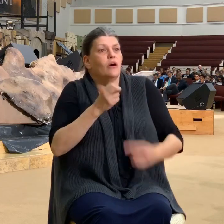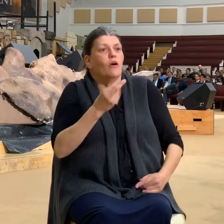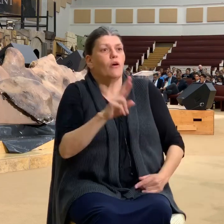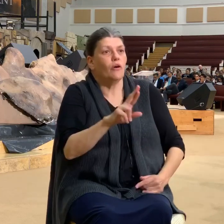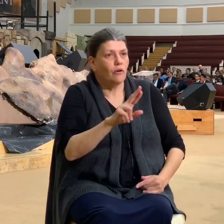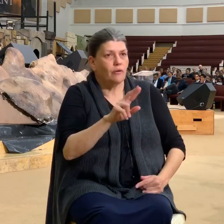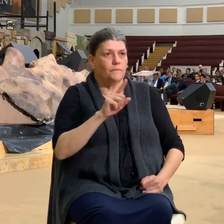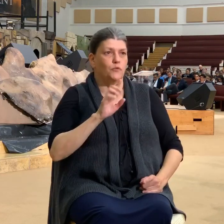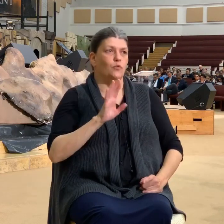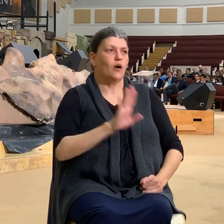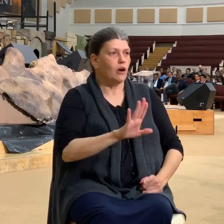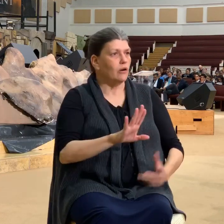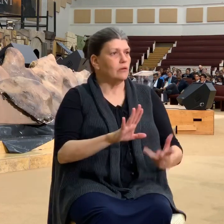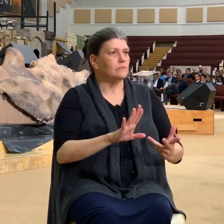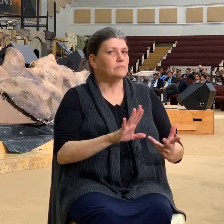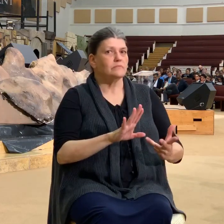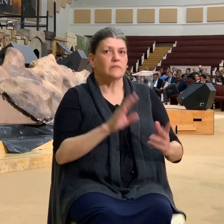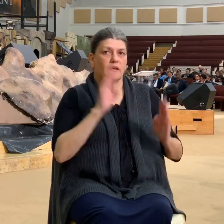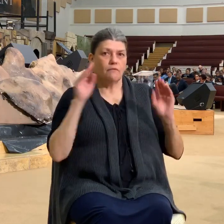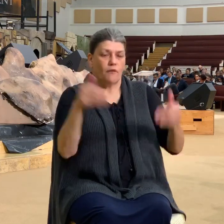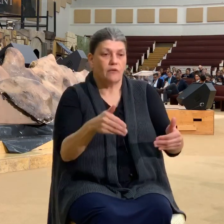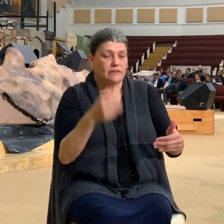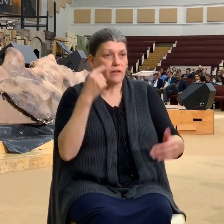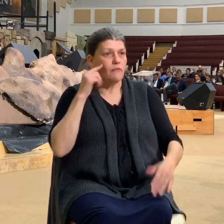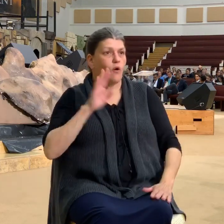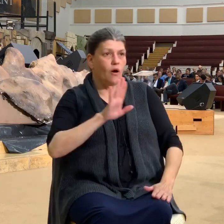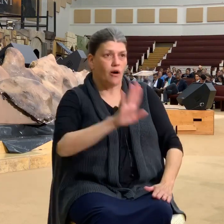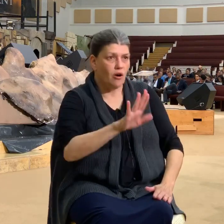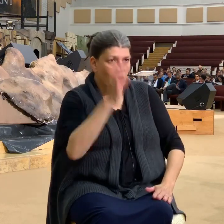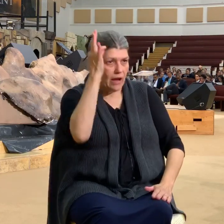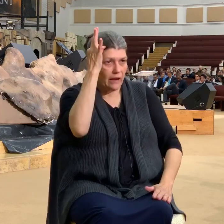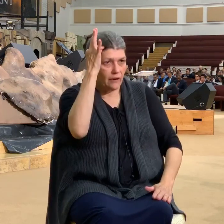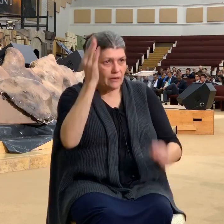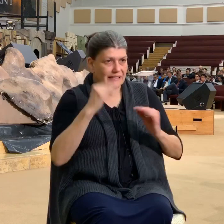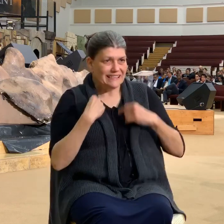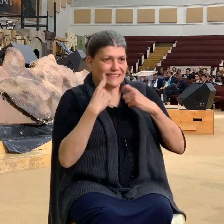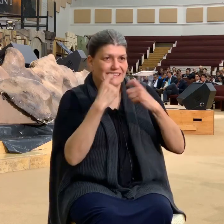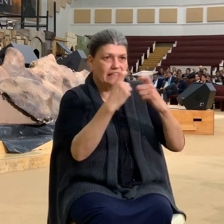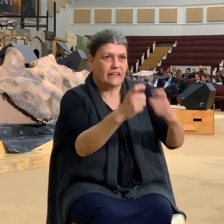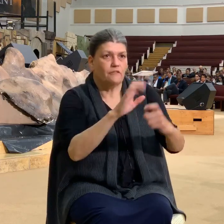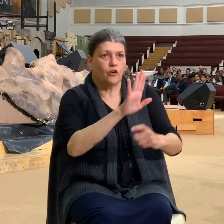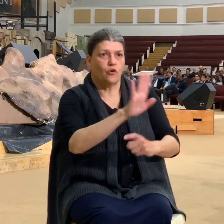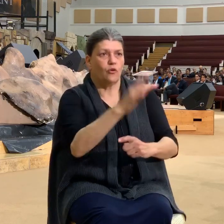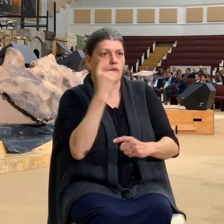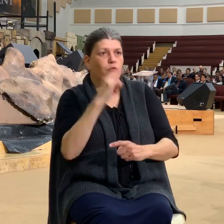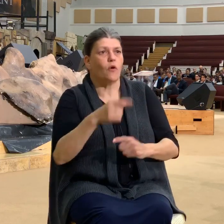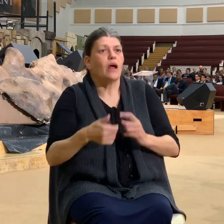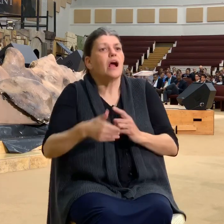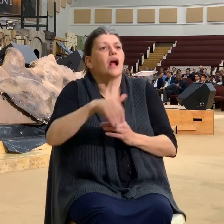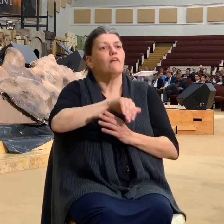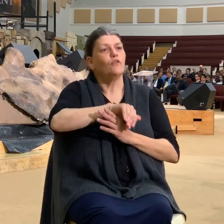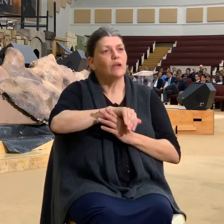this last part. It says, for her hair is given her for a covering.